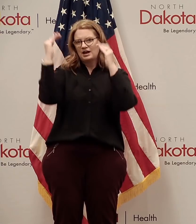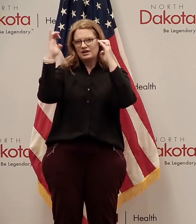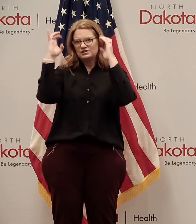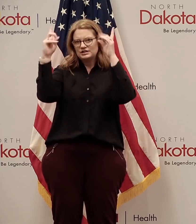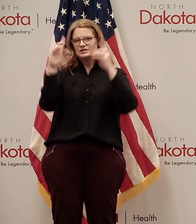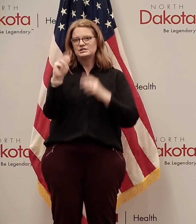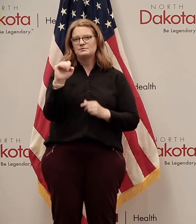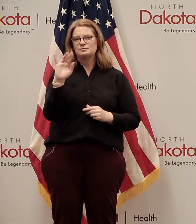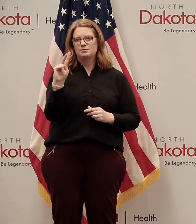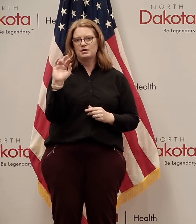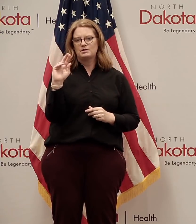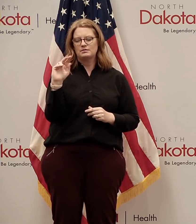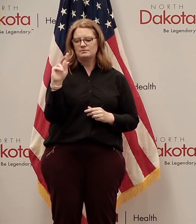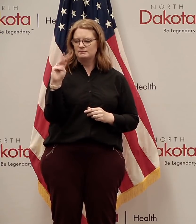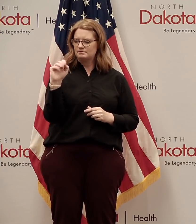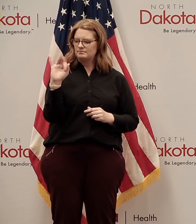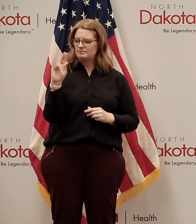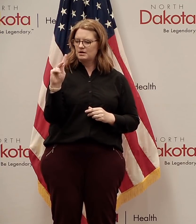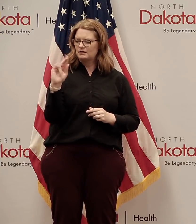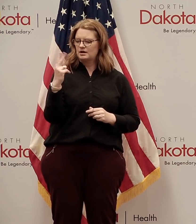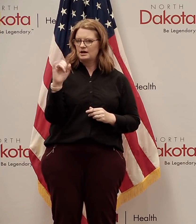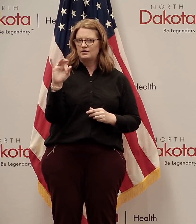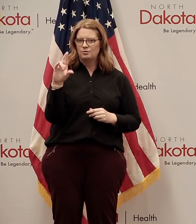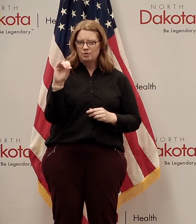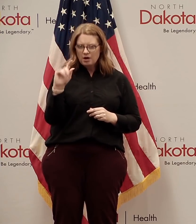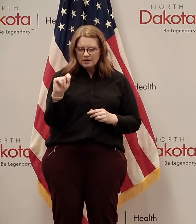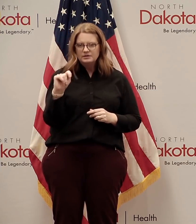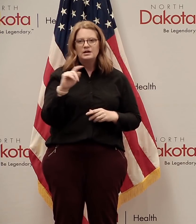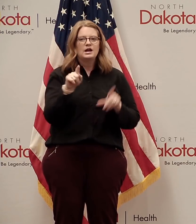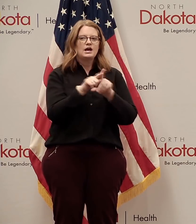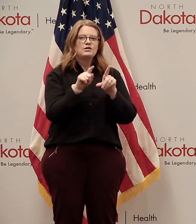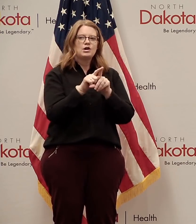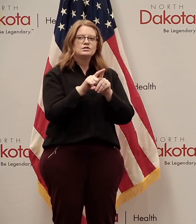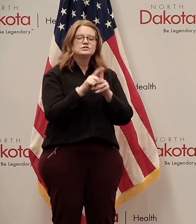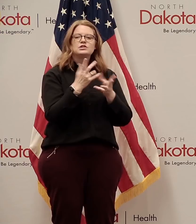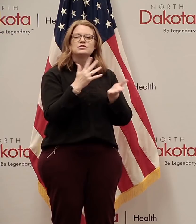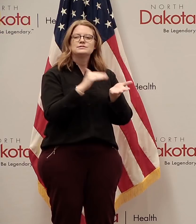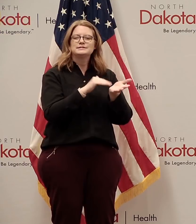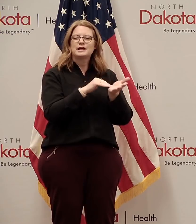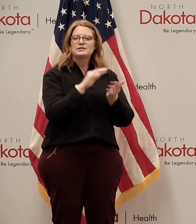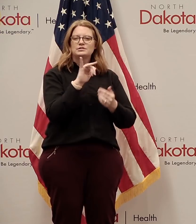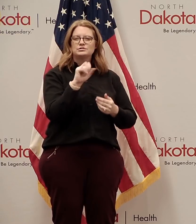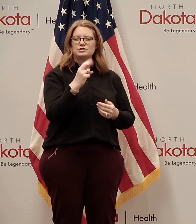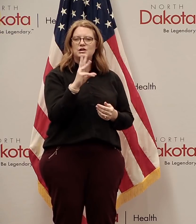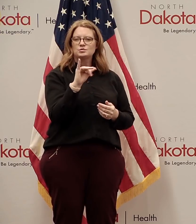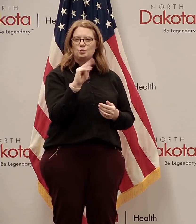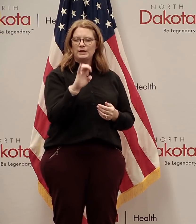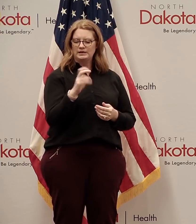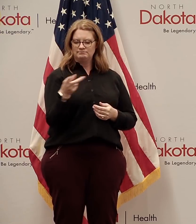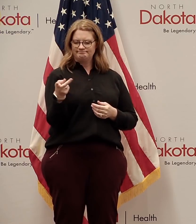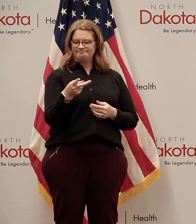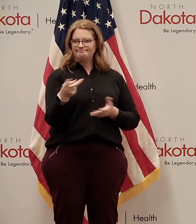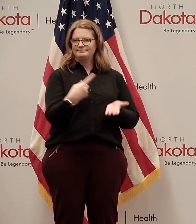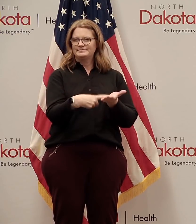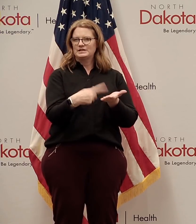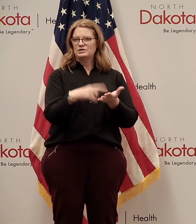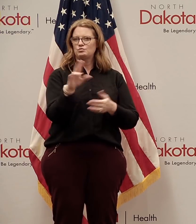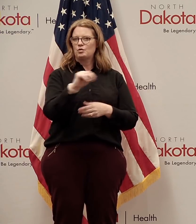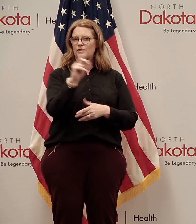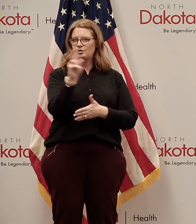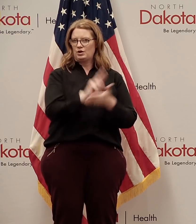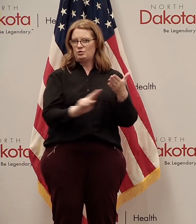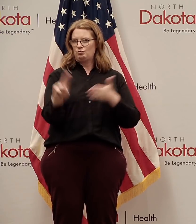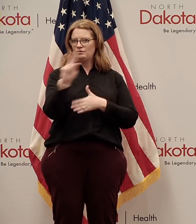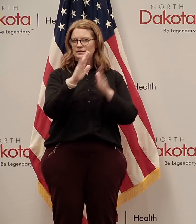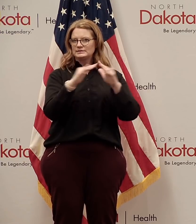Hagerott, our Chief Health Strategist for the state of North Dakota, Dr. Josh Wynne. They'll be speaking specifically on the North Dakota University System's